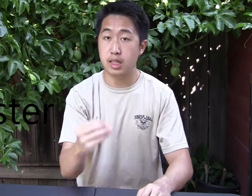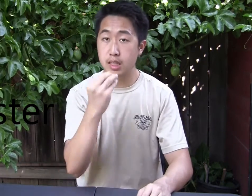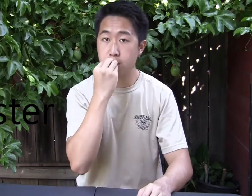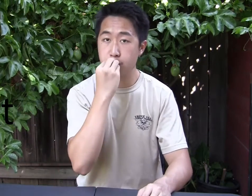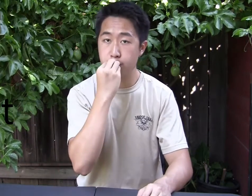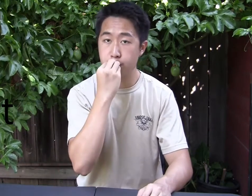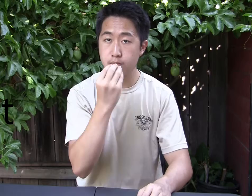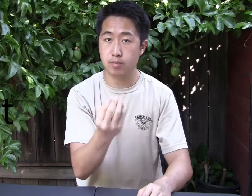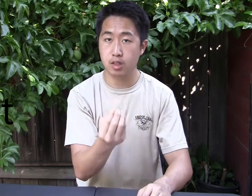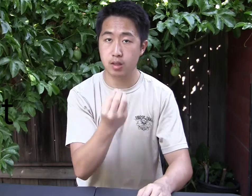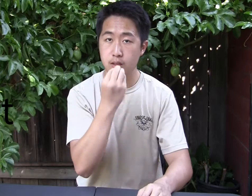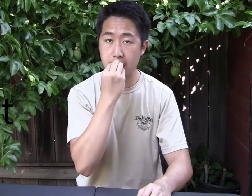Eat.